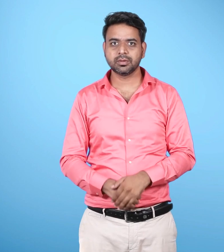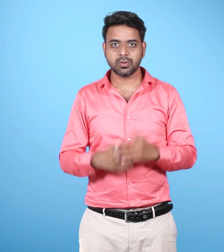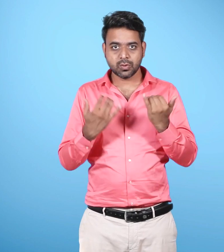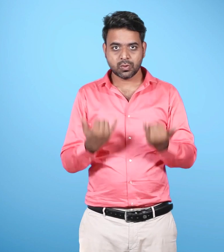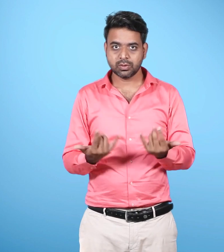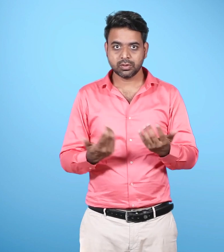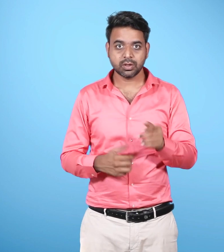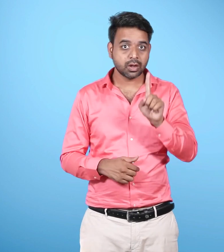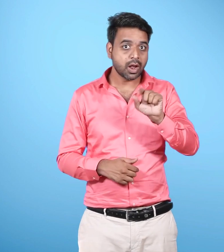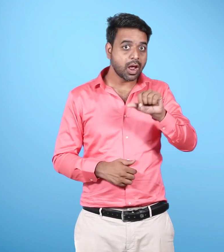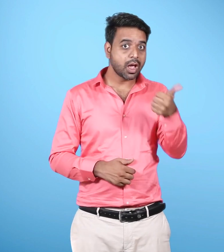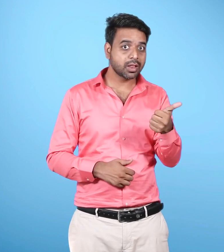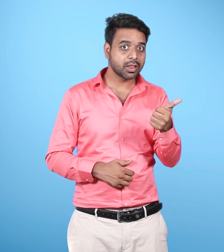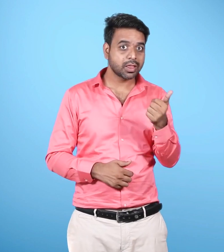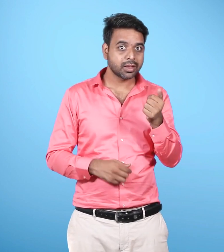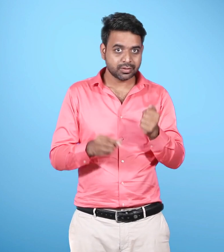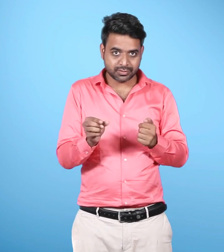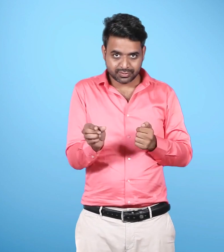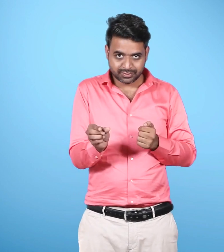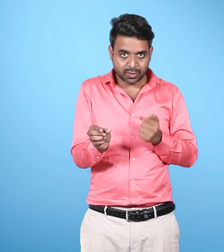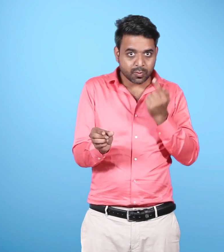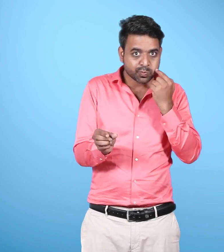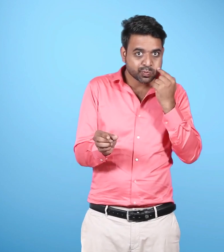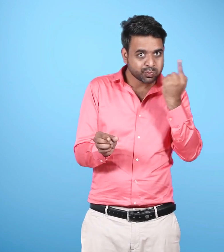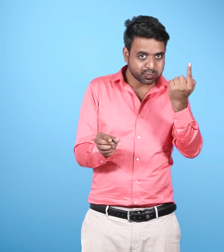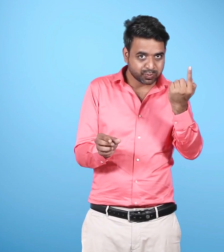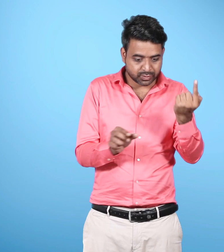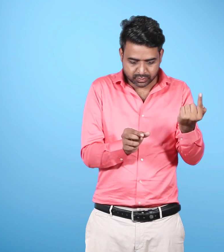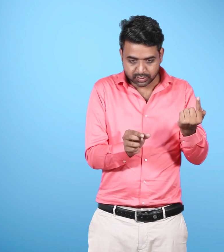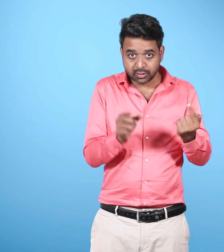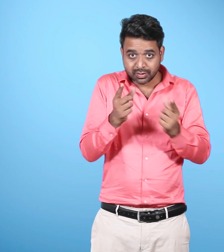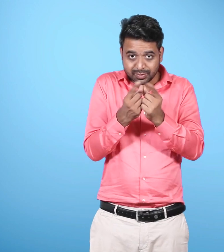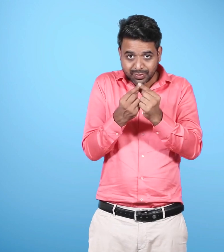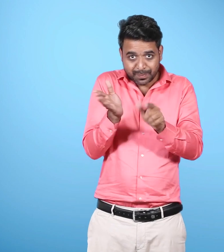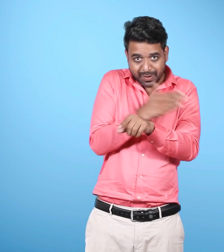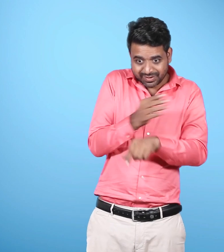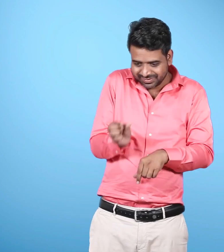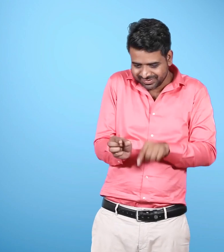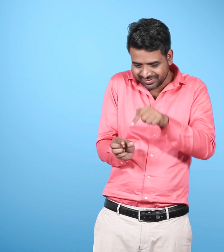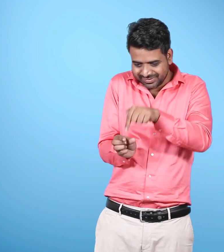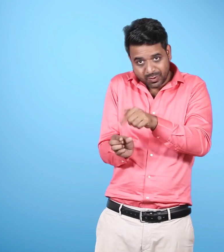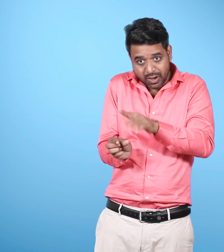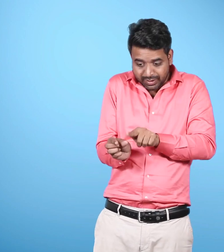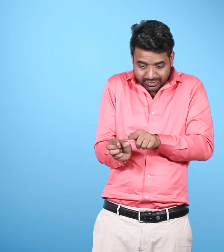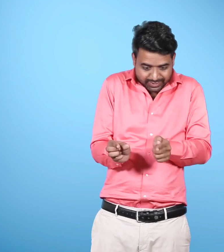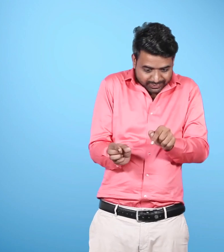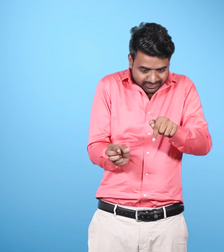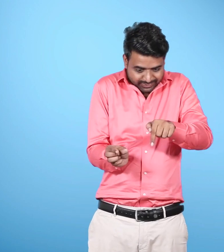Now, fix the other drawing pin on the thermocol sheet in a way that the free end of the safety pin can touch it.